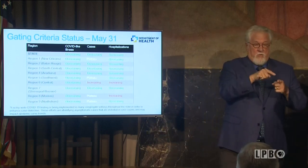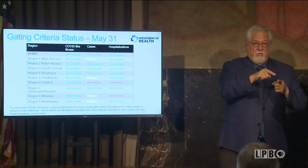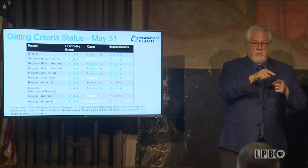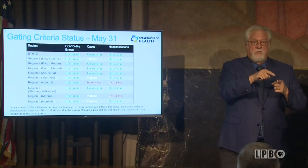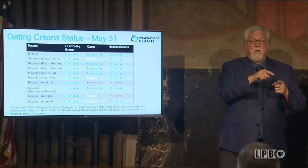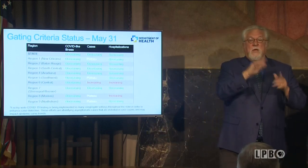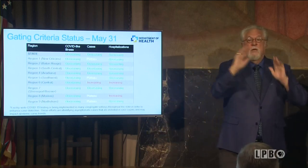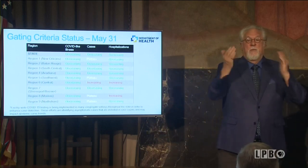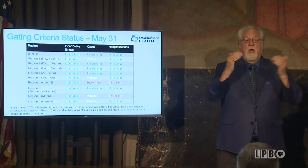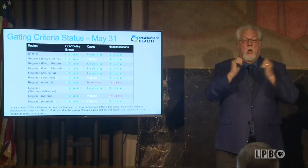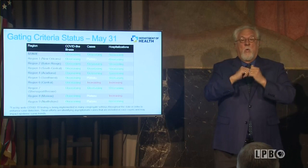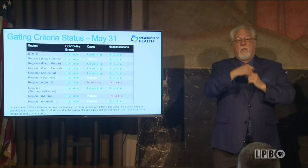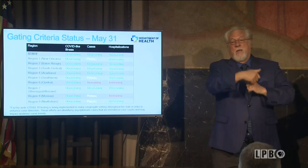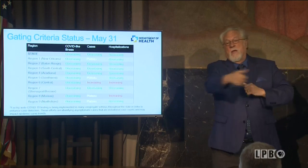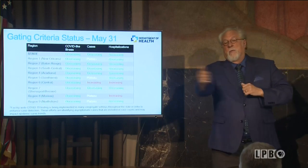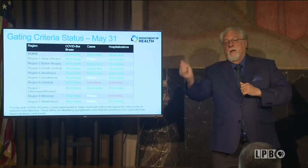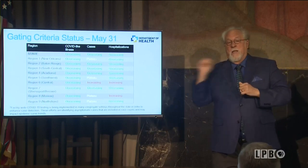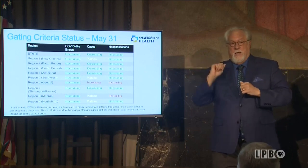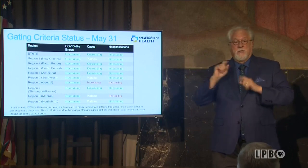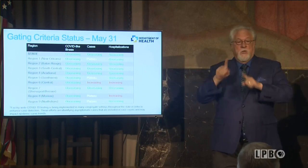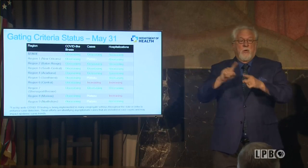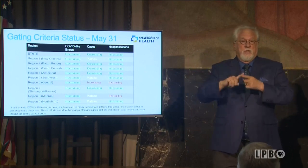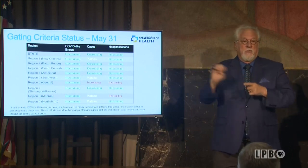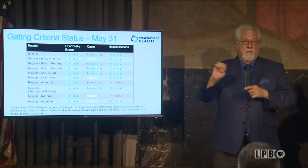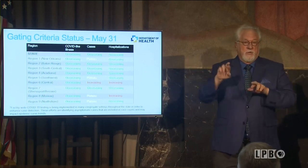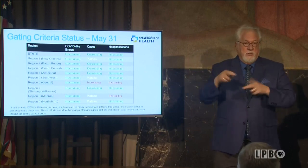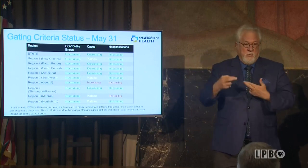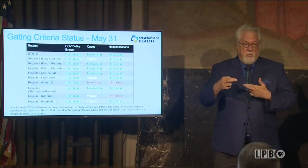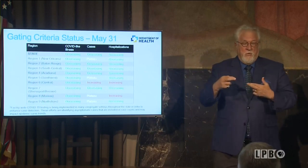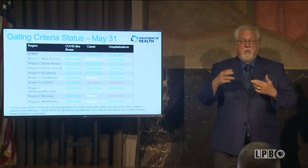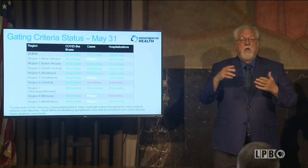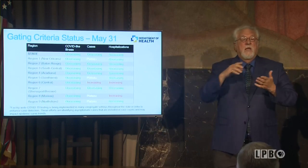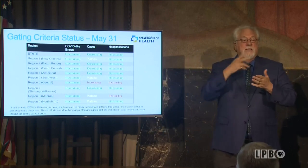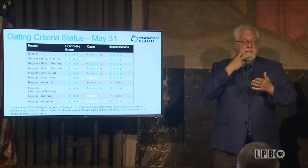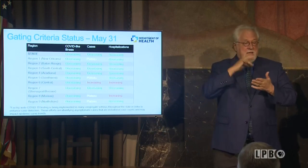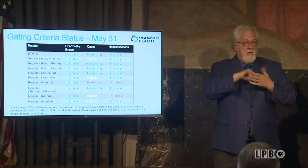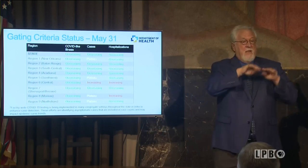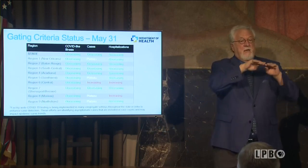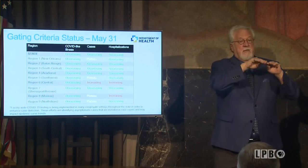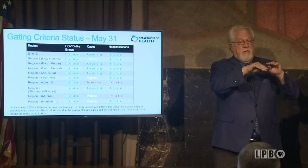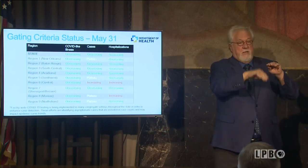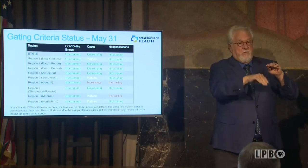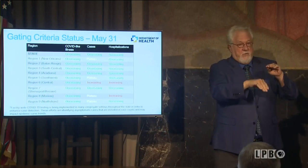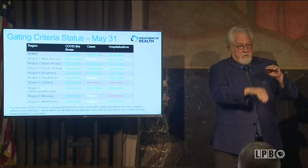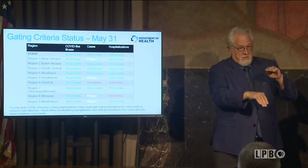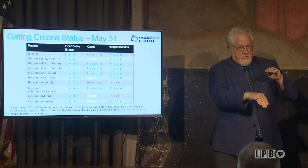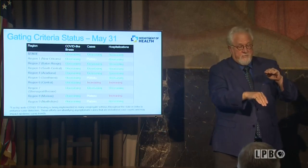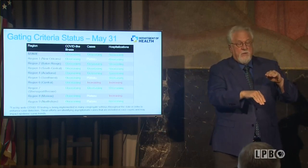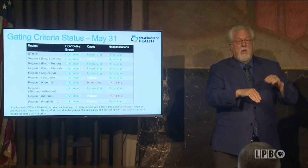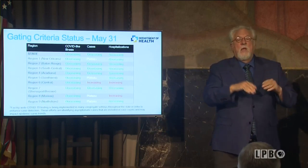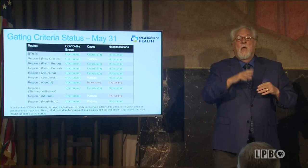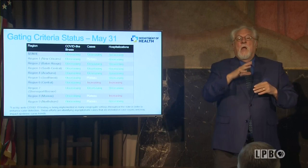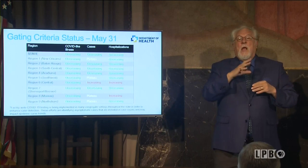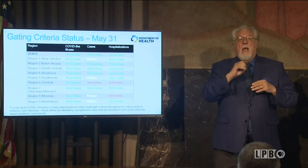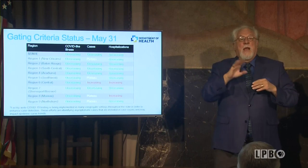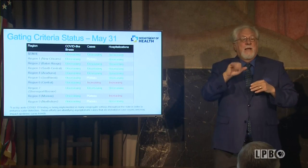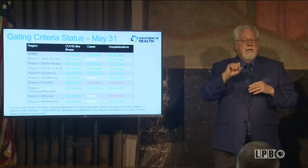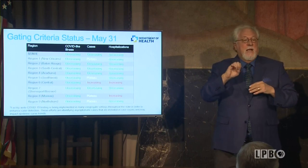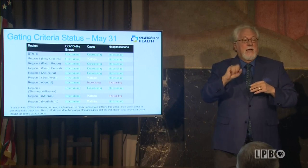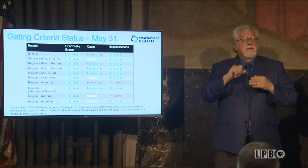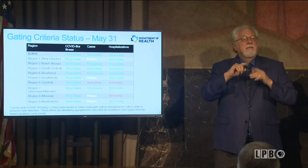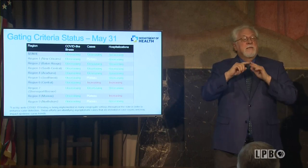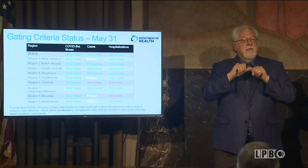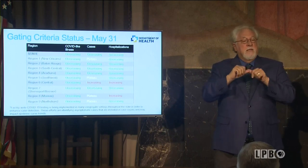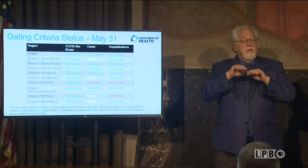in comparison with everybody else coming to an emergency department. So we continue to see that decreasing. Overall, our cases continue to decrease, and we